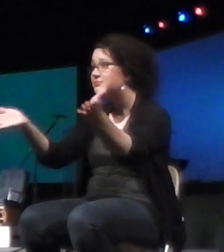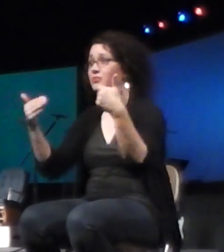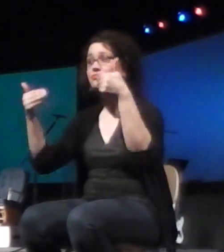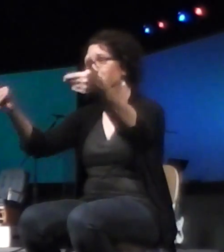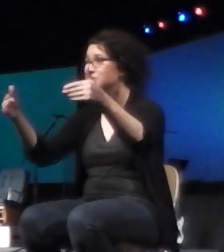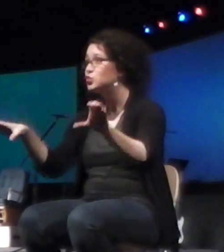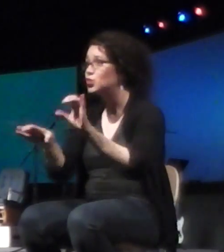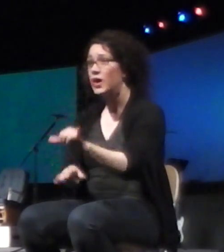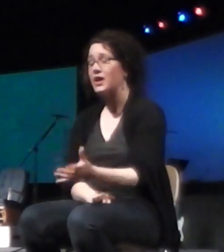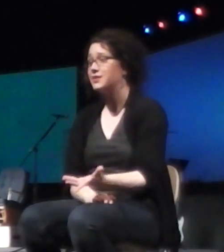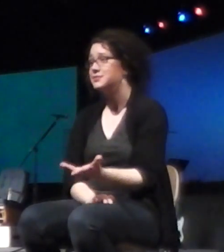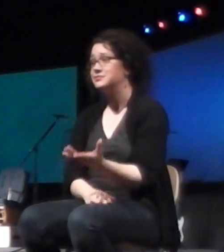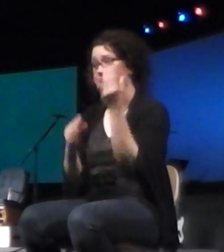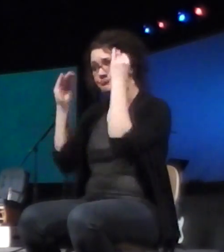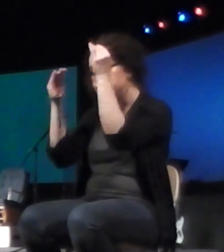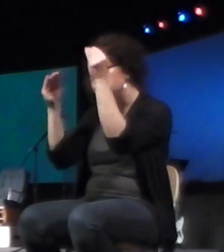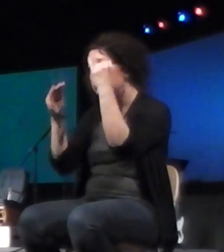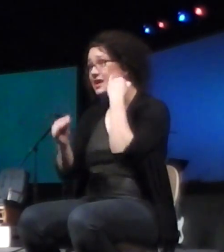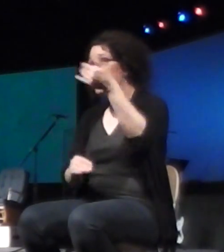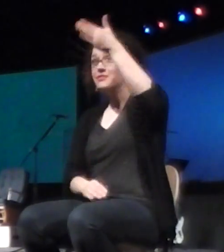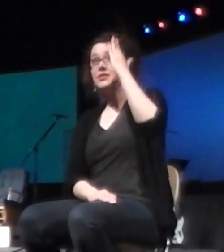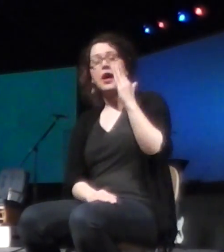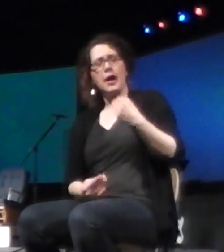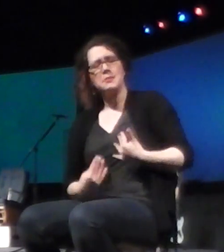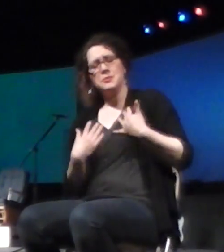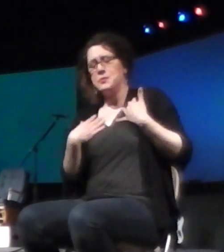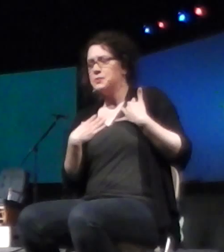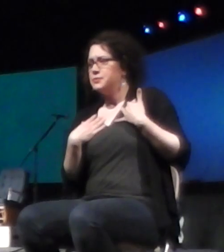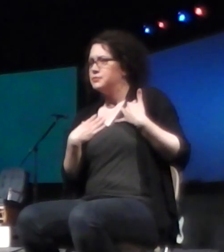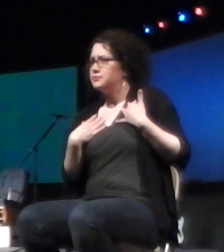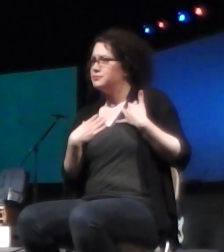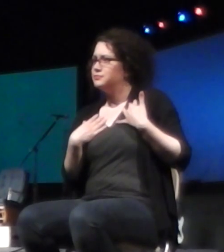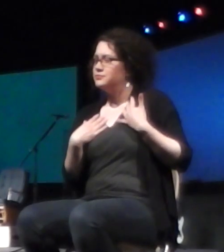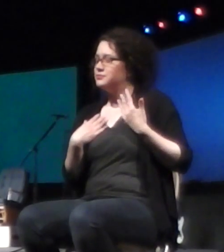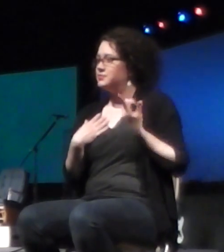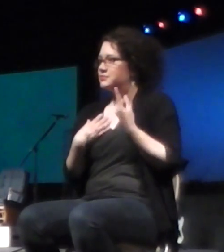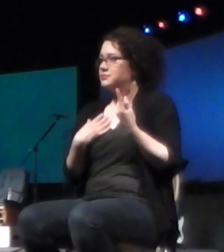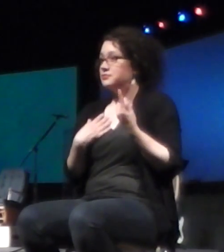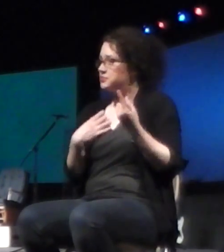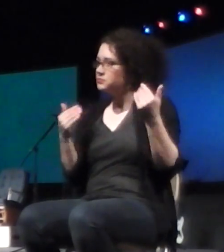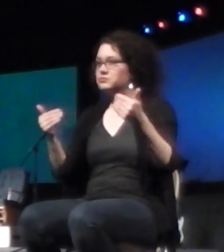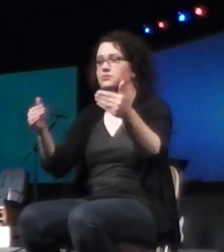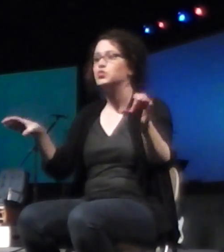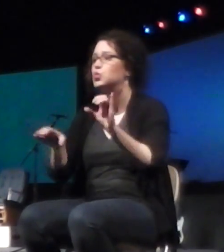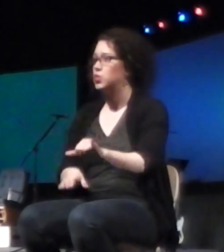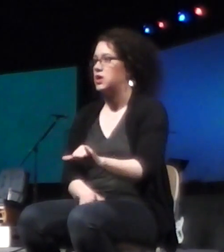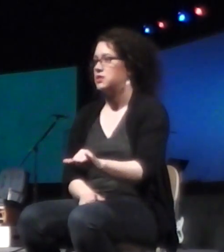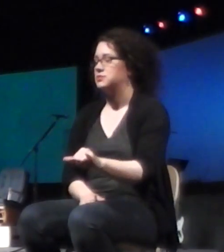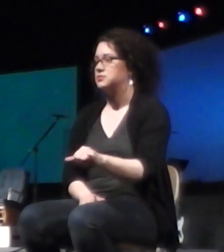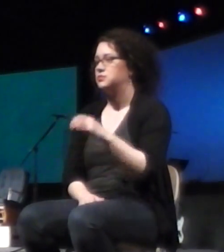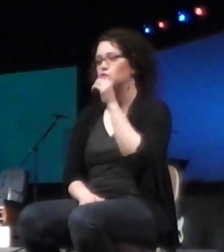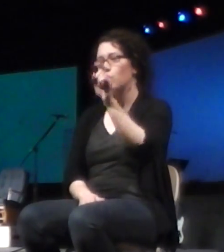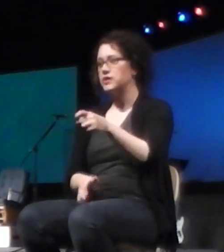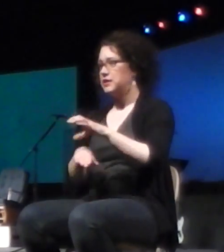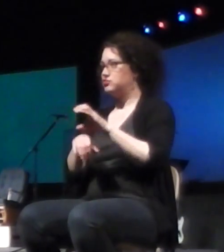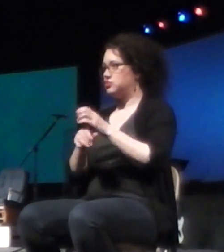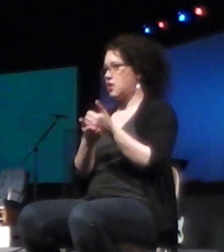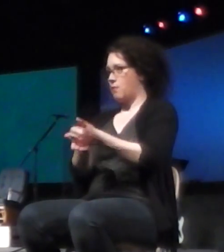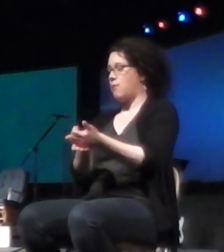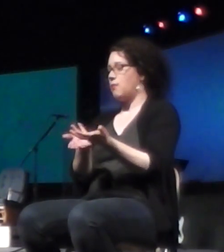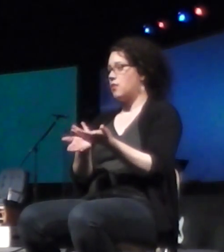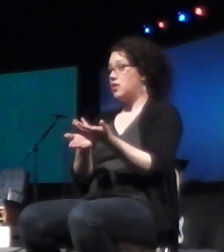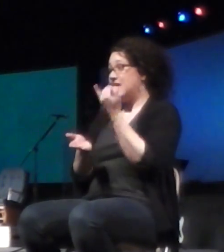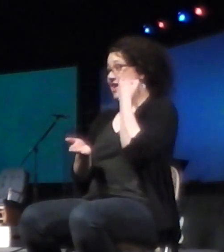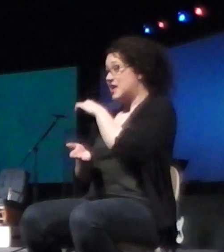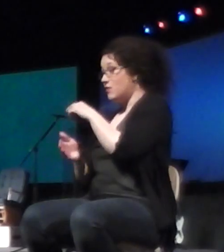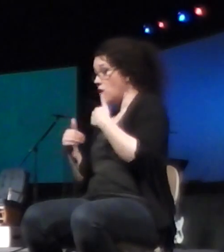do it. If God's already telling you that, you know who that is, go do it. You might not need our help. If you're in the younger generation, and as we've been talking,